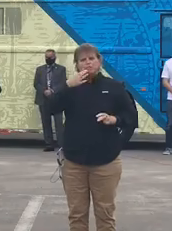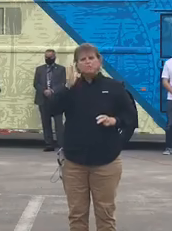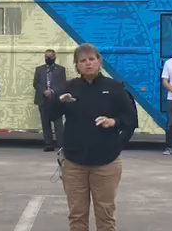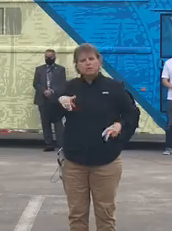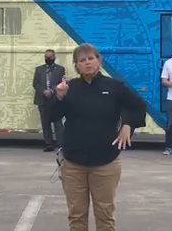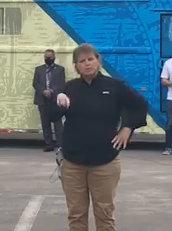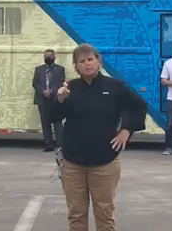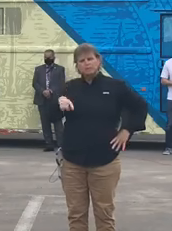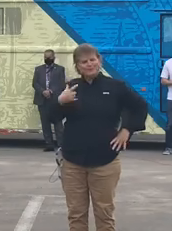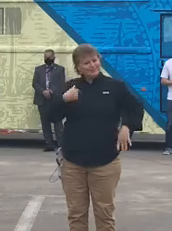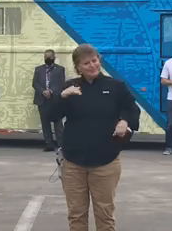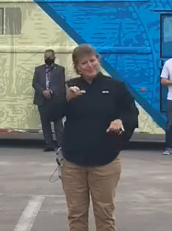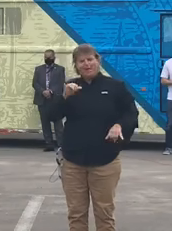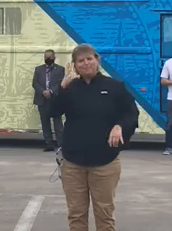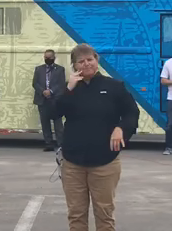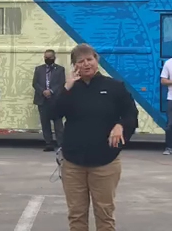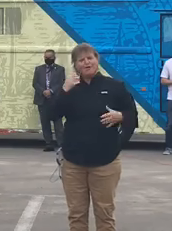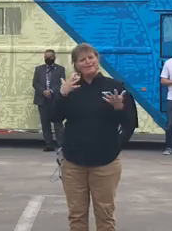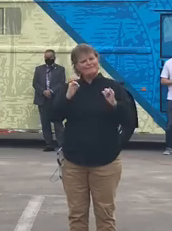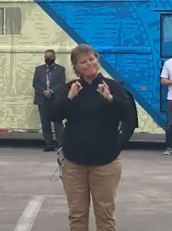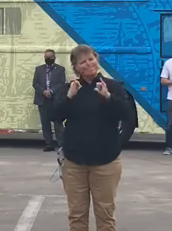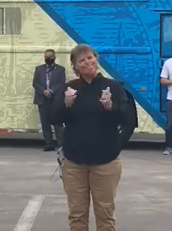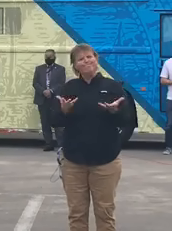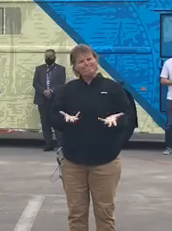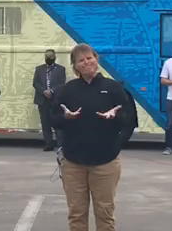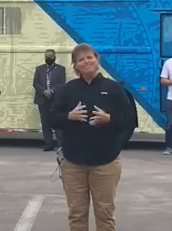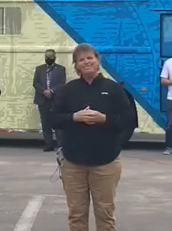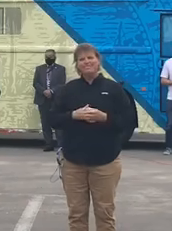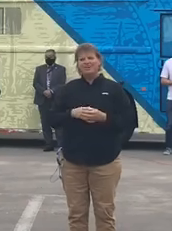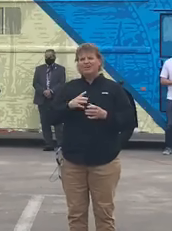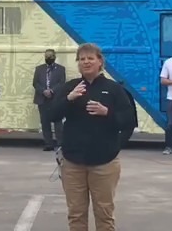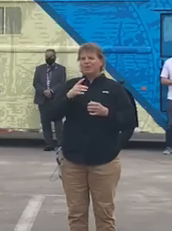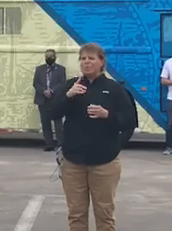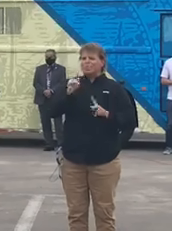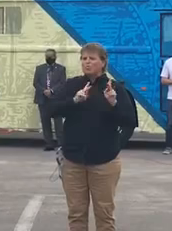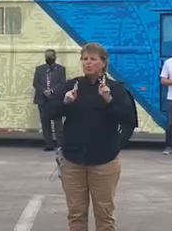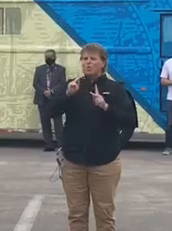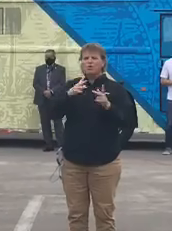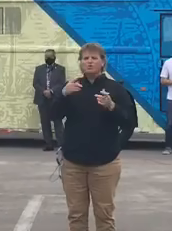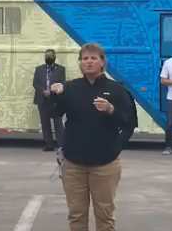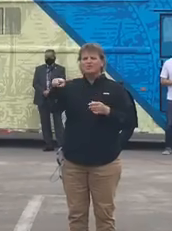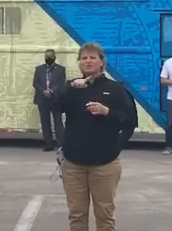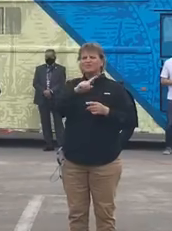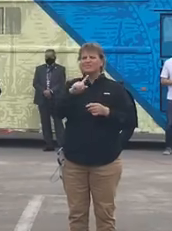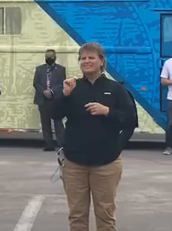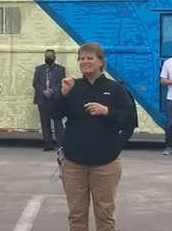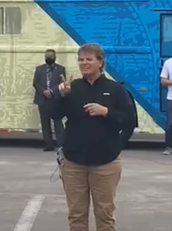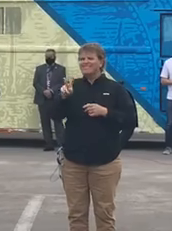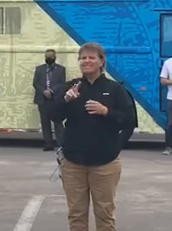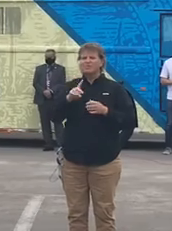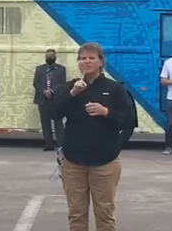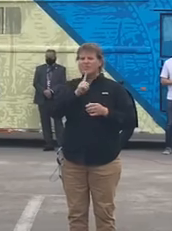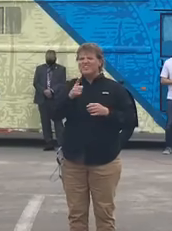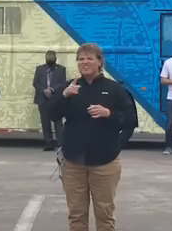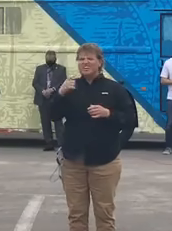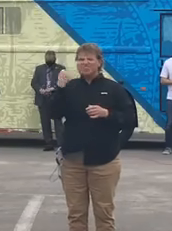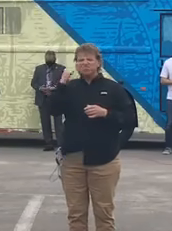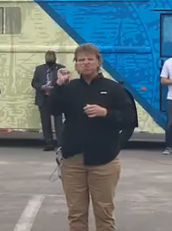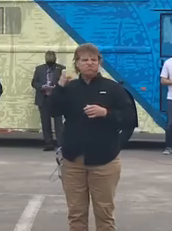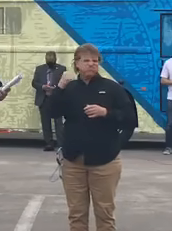it fascinating how some of the people I see on TV that are the most vociferous about not allowing anything